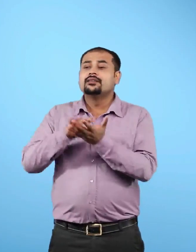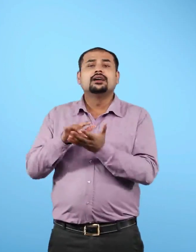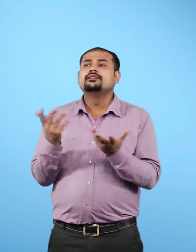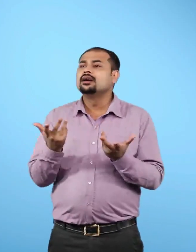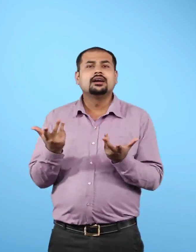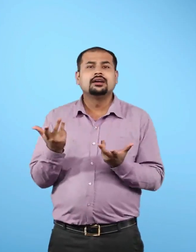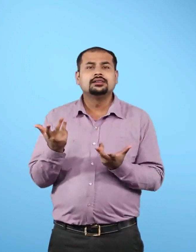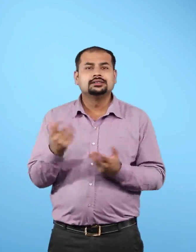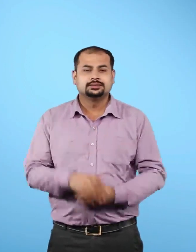Where?